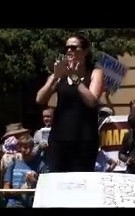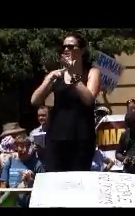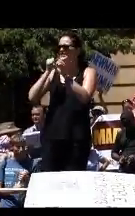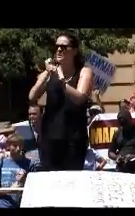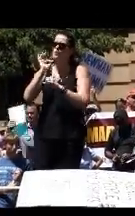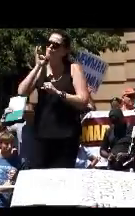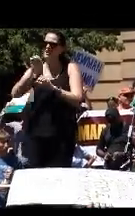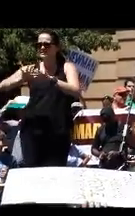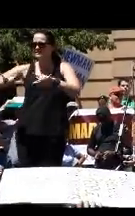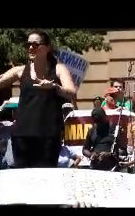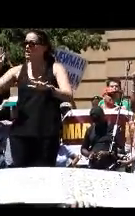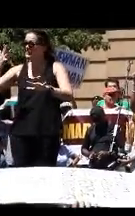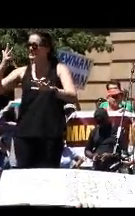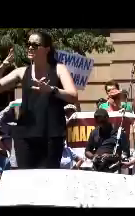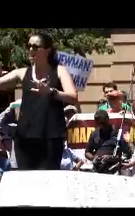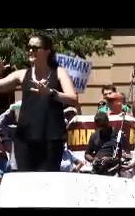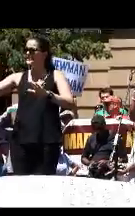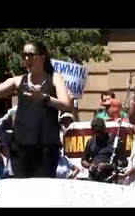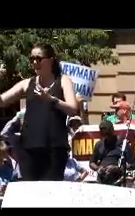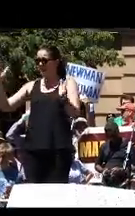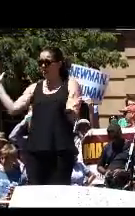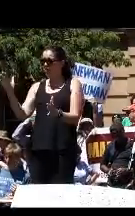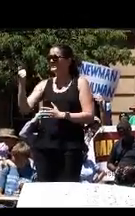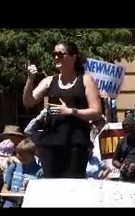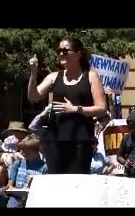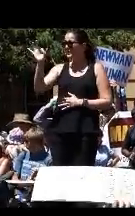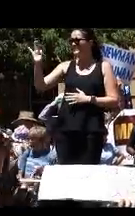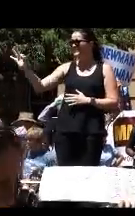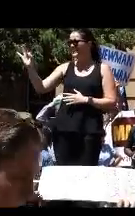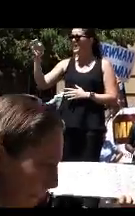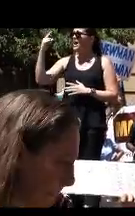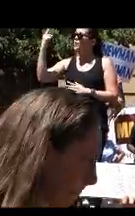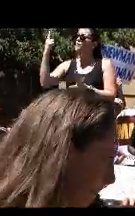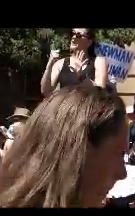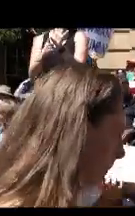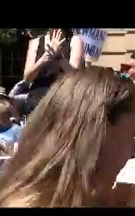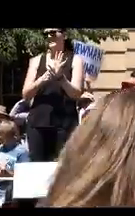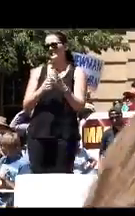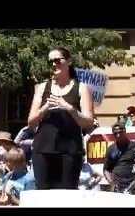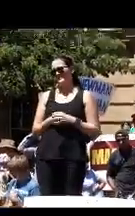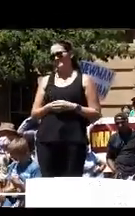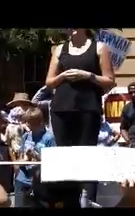lost 16% of the world's corals in one bleaching event.